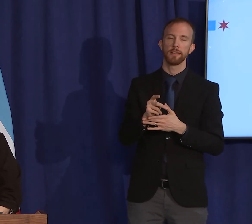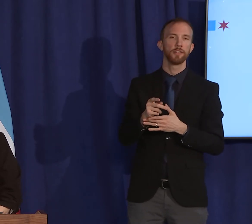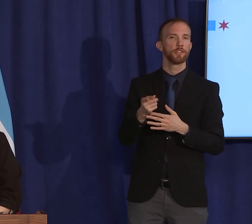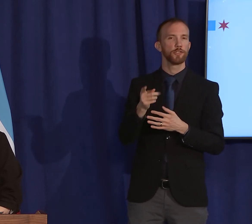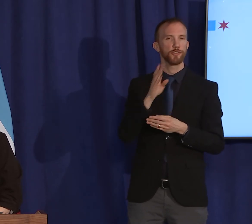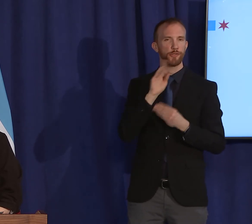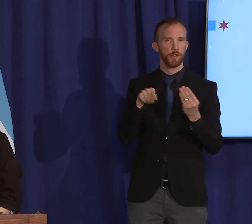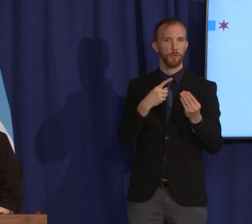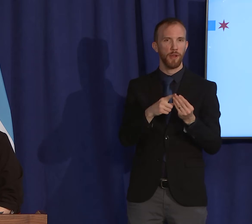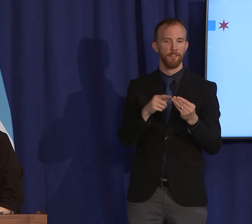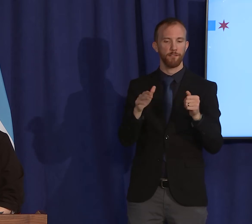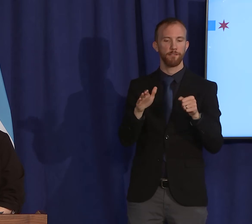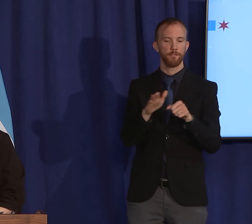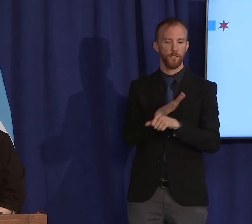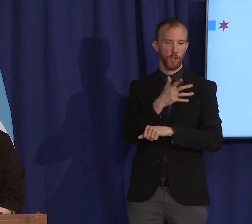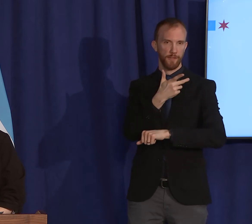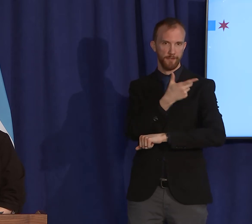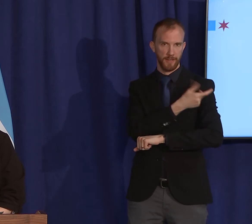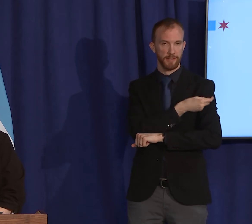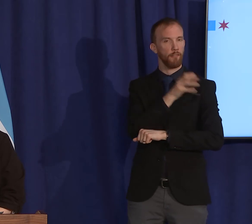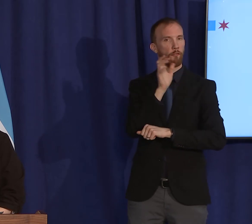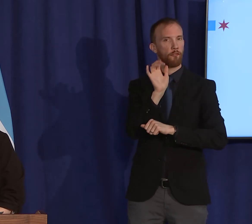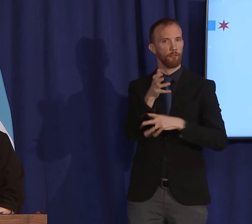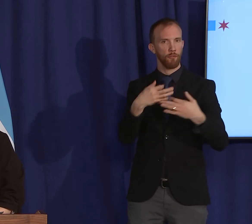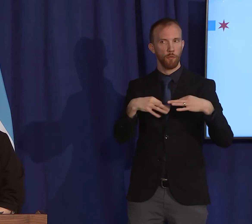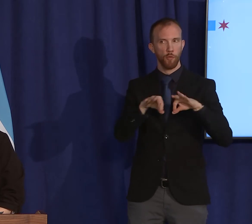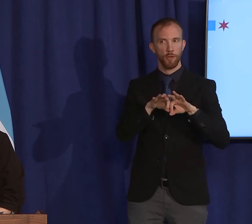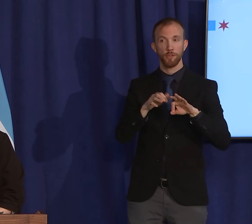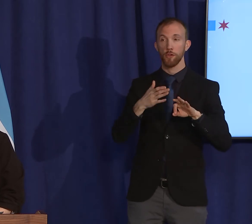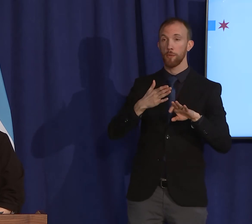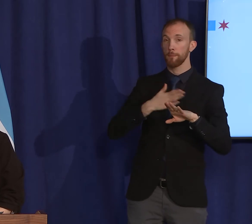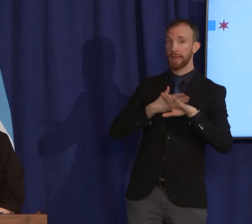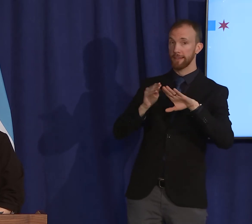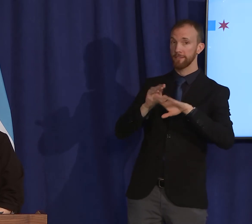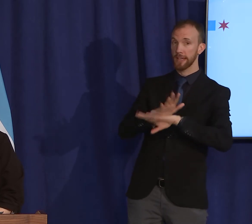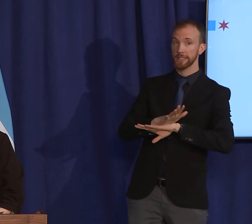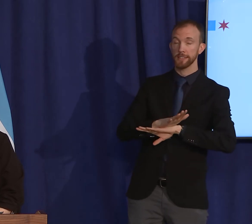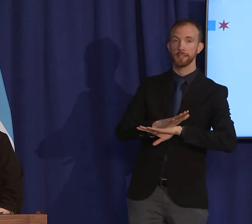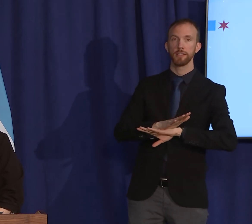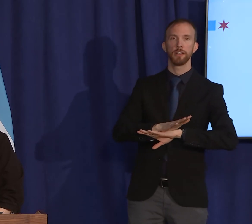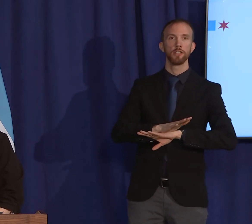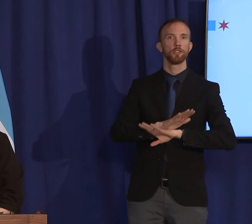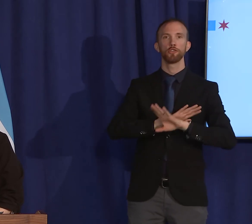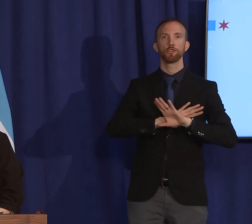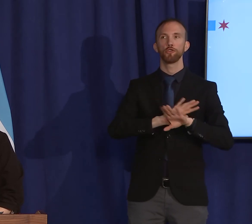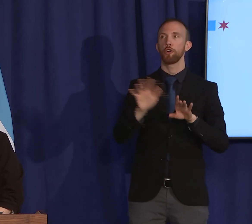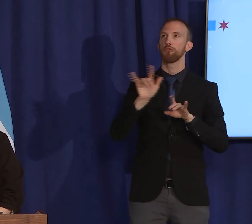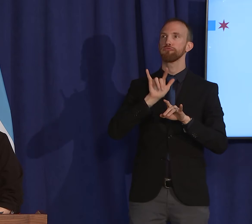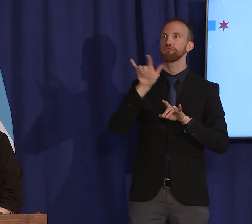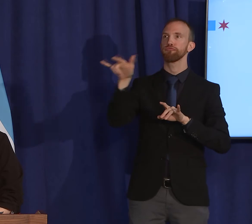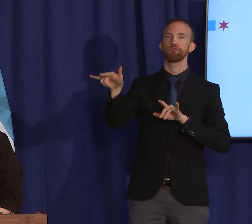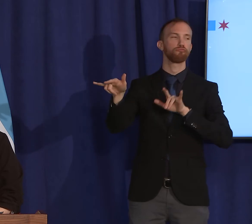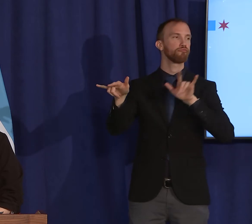my strongest piece of advice is please do not travel until you are fully vaccinated. 2 weeks post